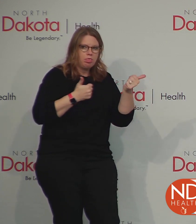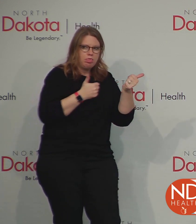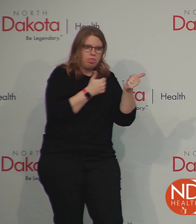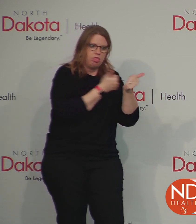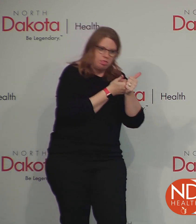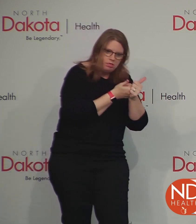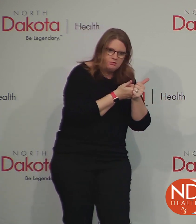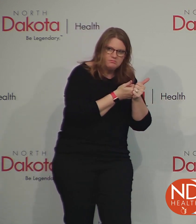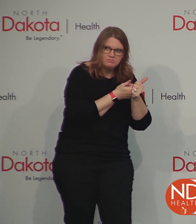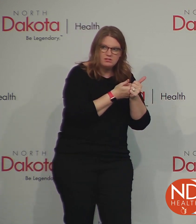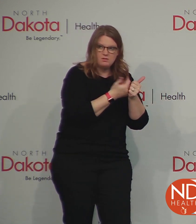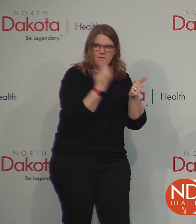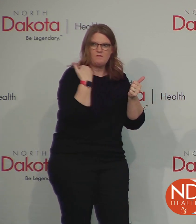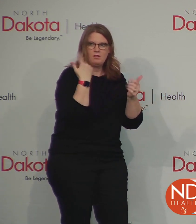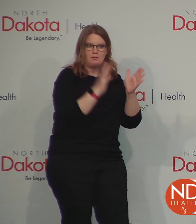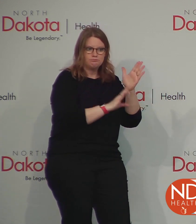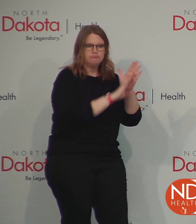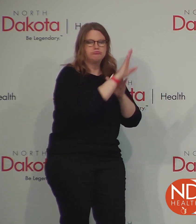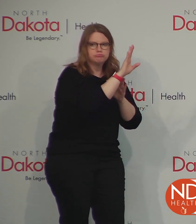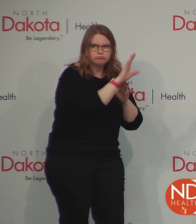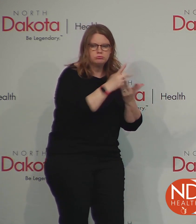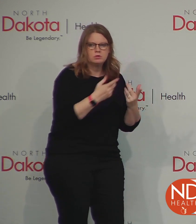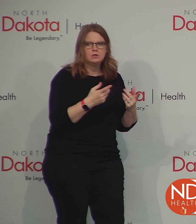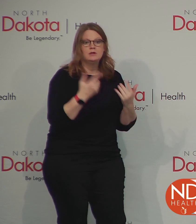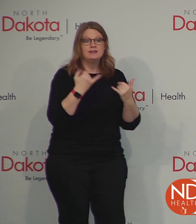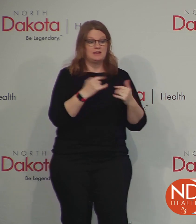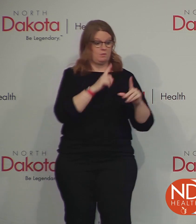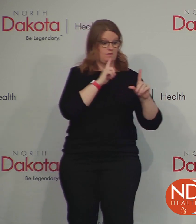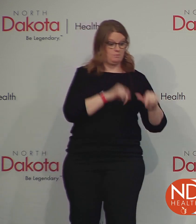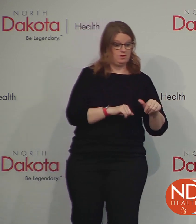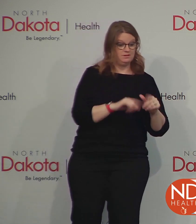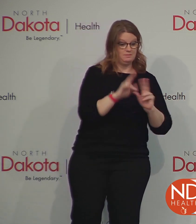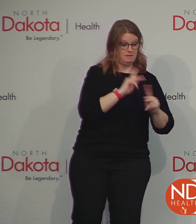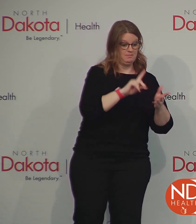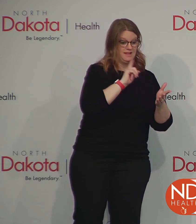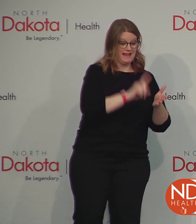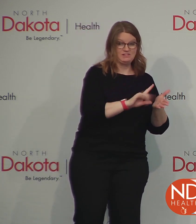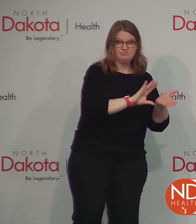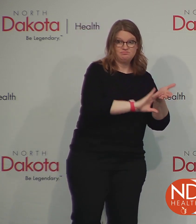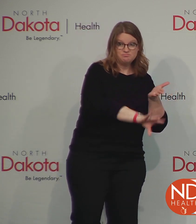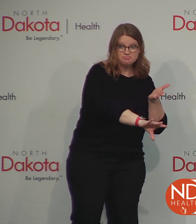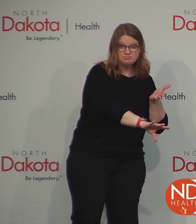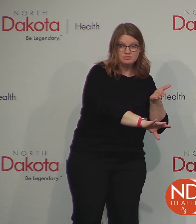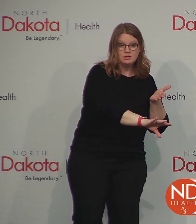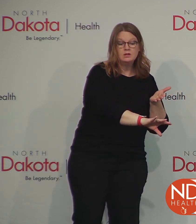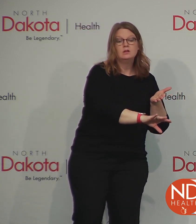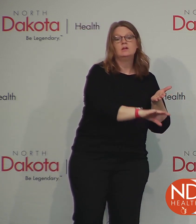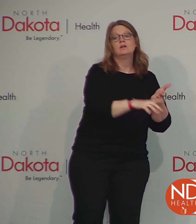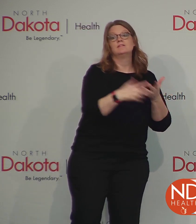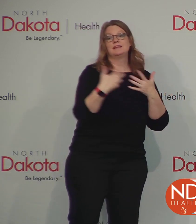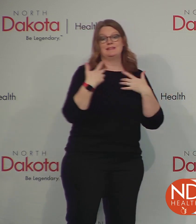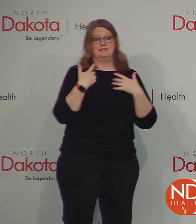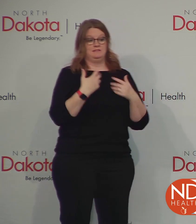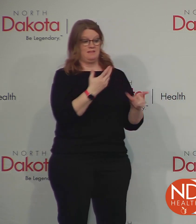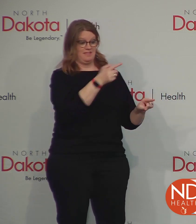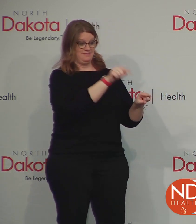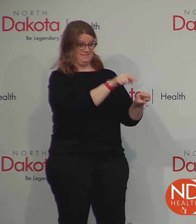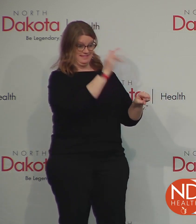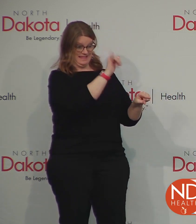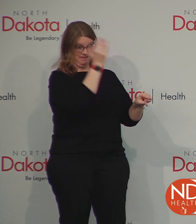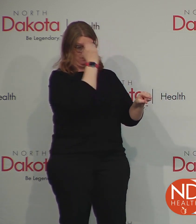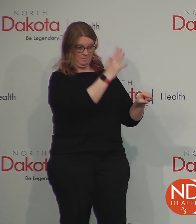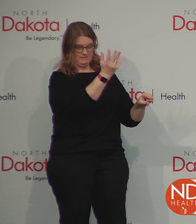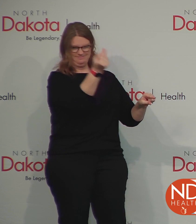cases, lags in reporting between when patients were actually discharged from facilities to when the health department was